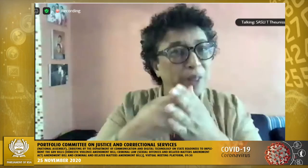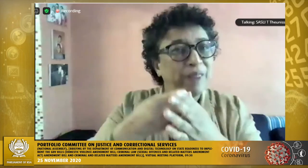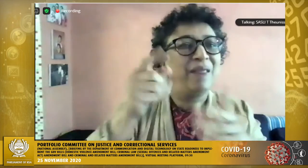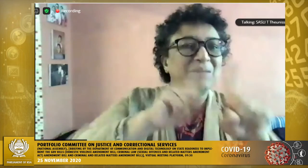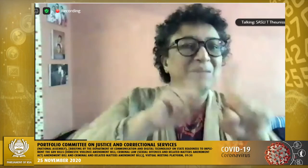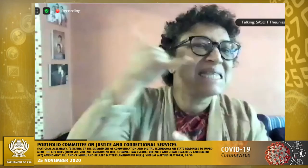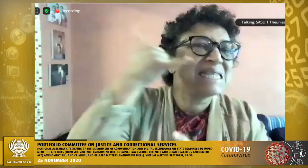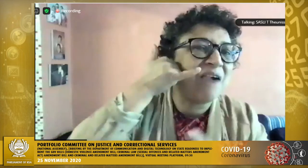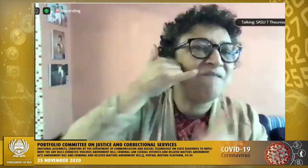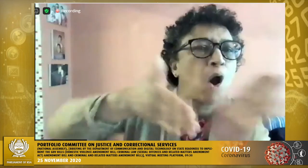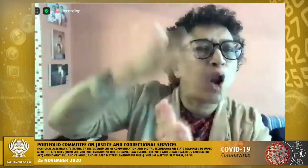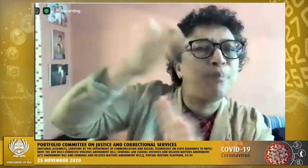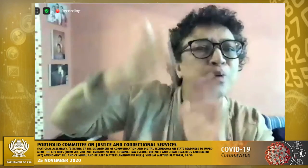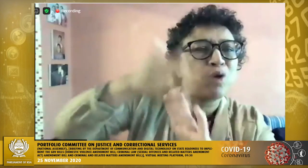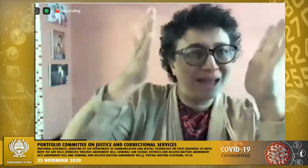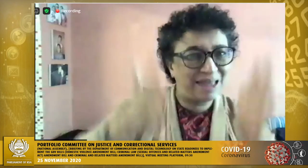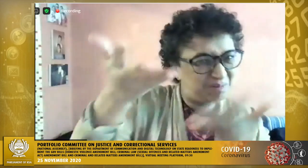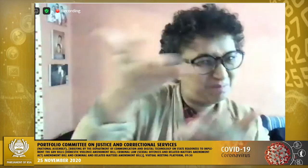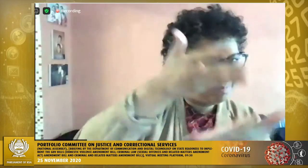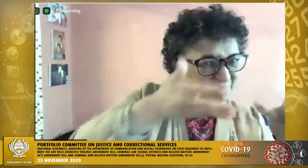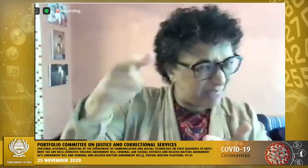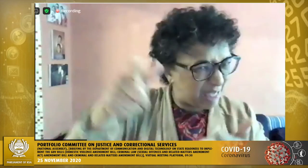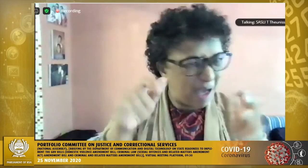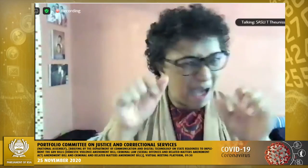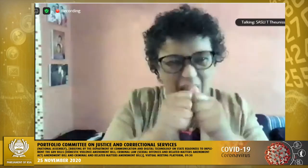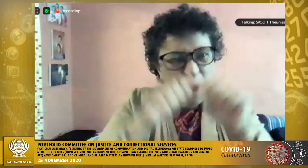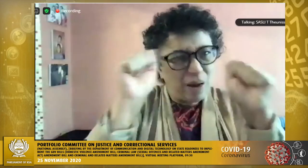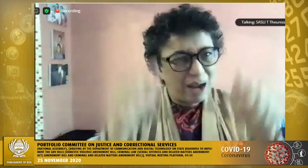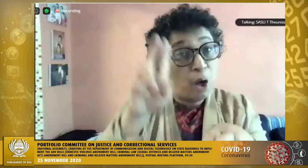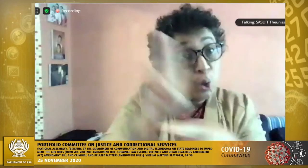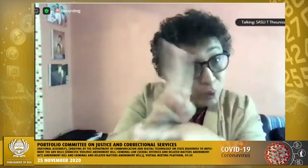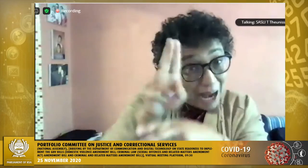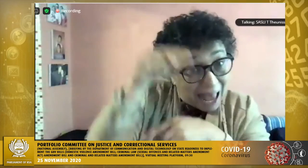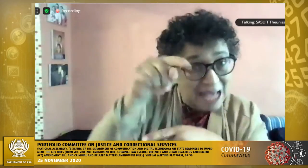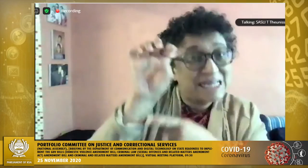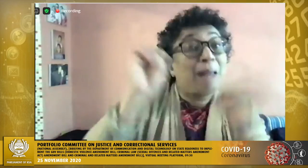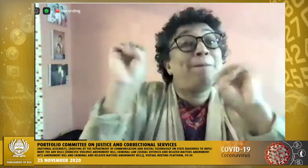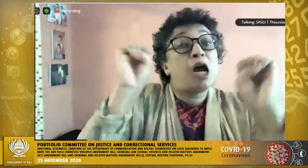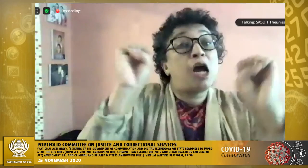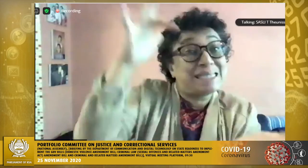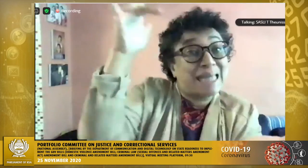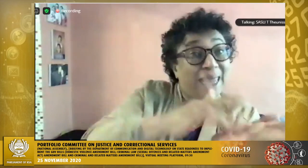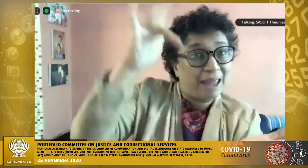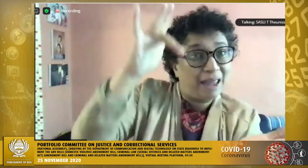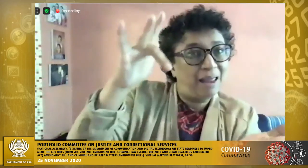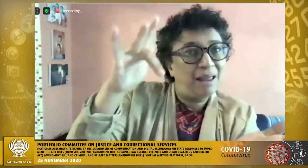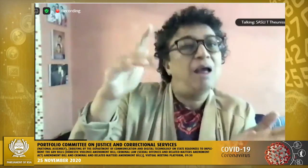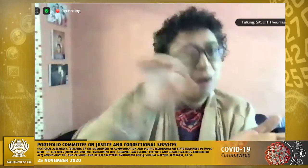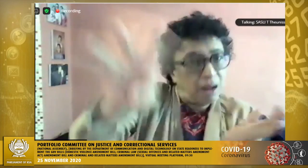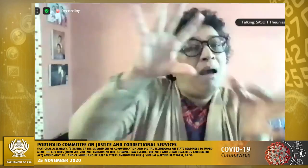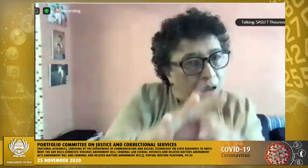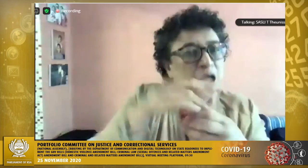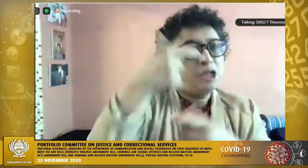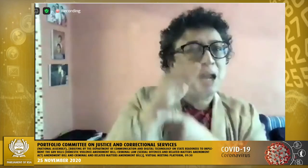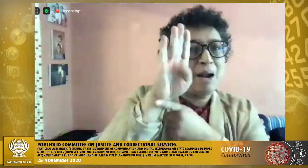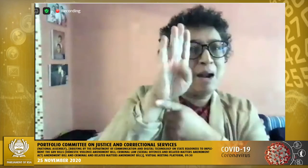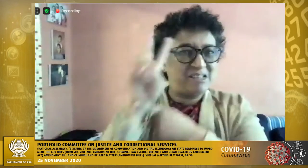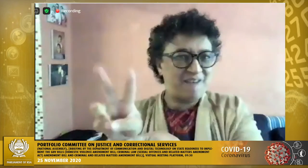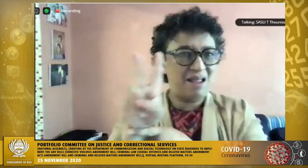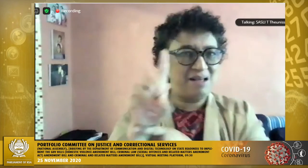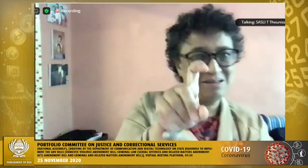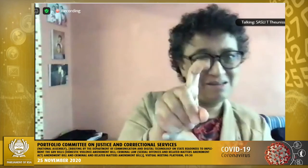be done? Has the department spoken with the different cell phone operators about things like that, by using these